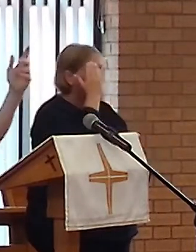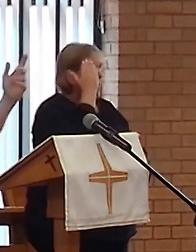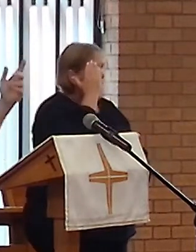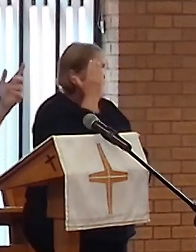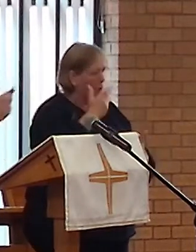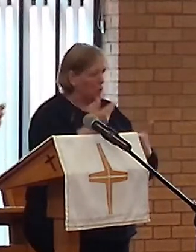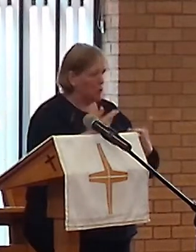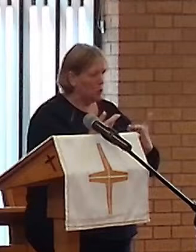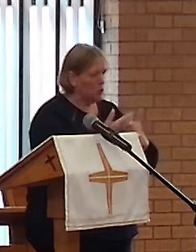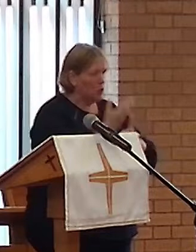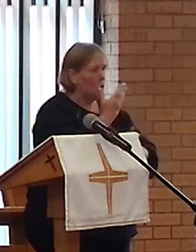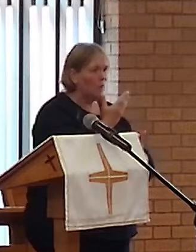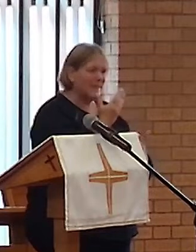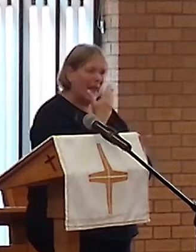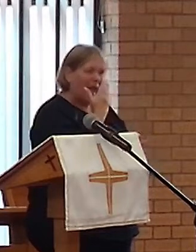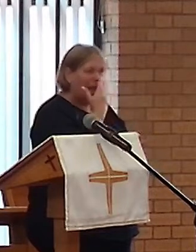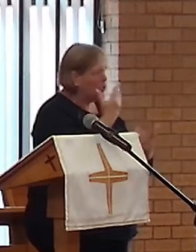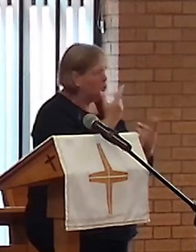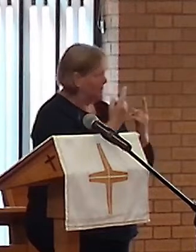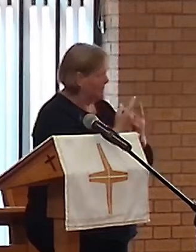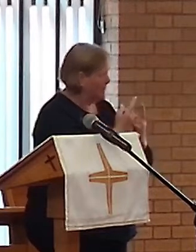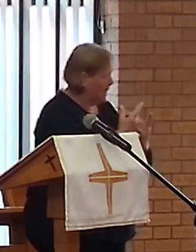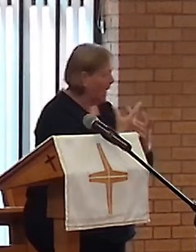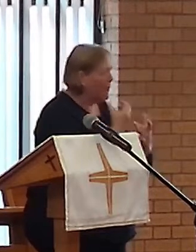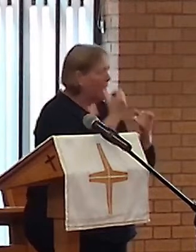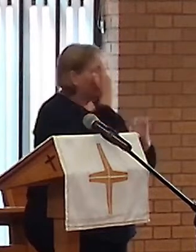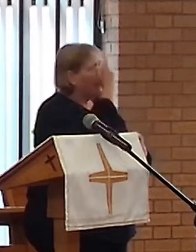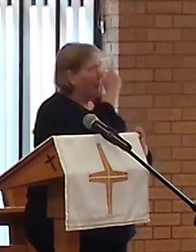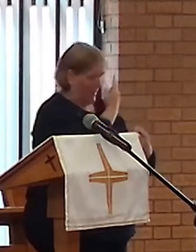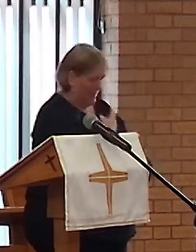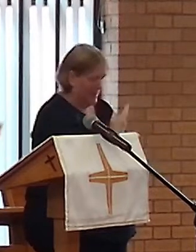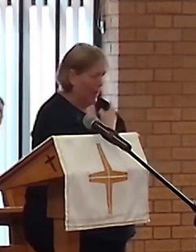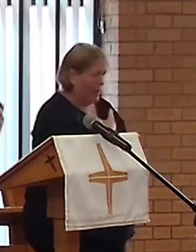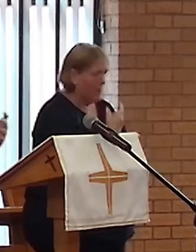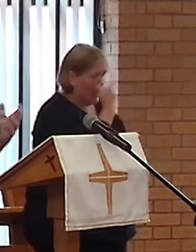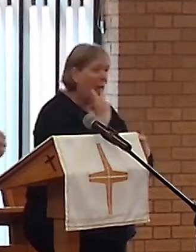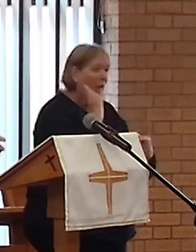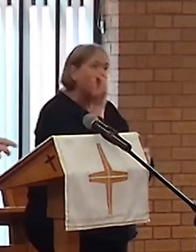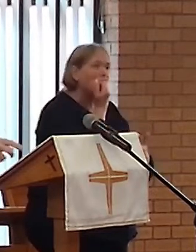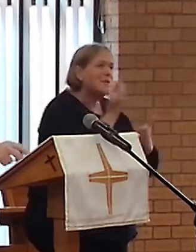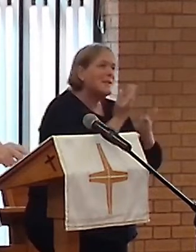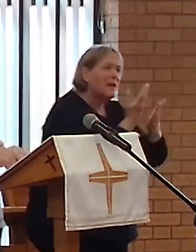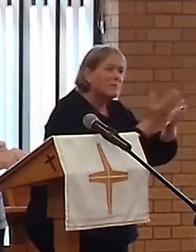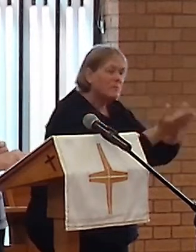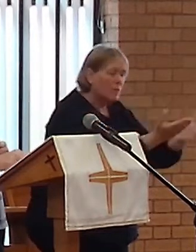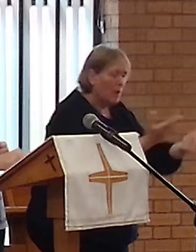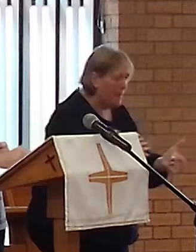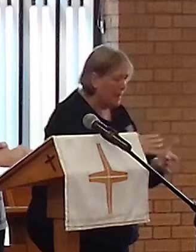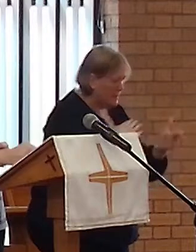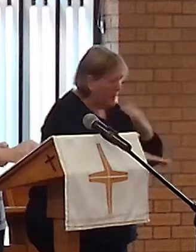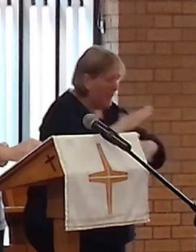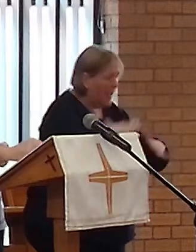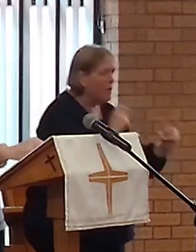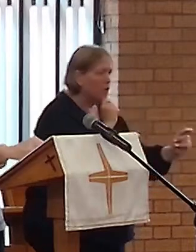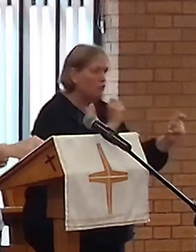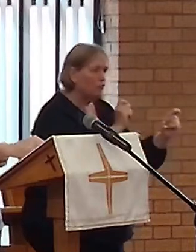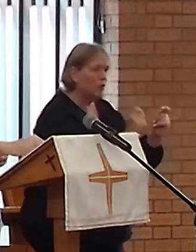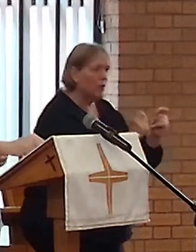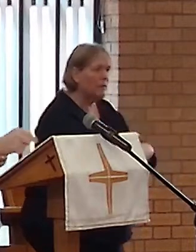attitude thing. It's how we think of ourselves on a daily basis that changes our behavior.